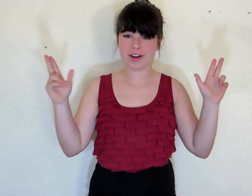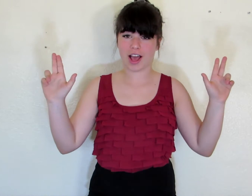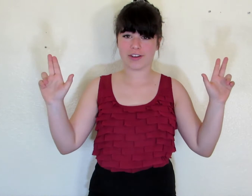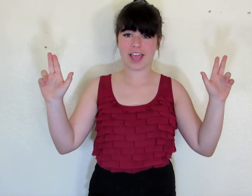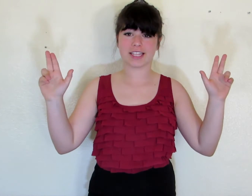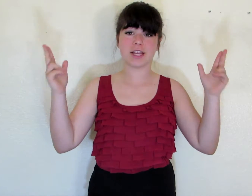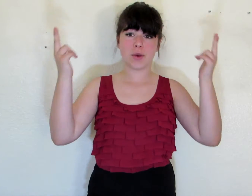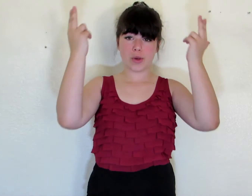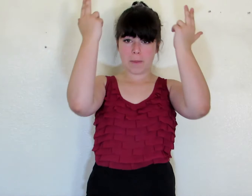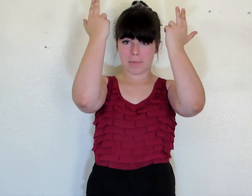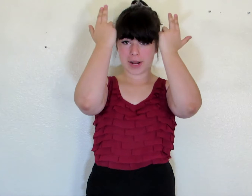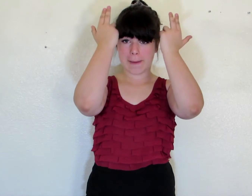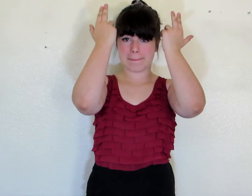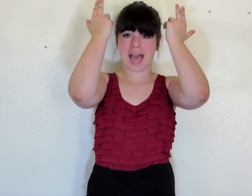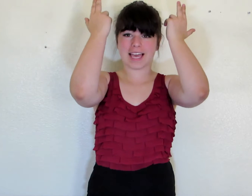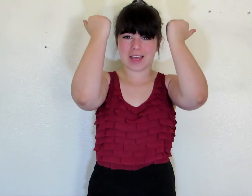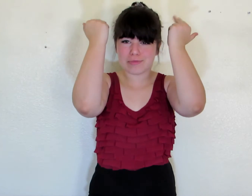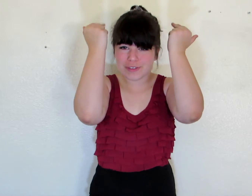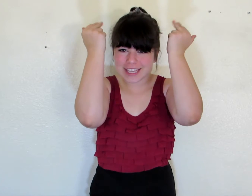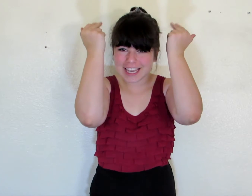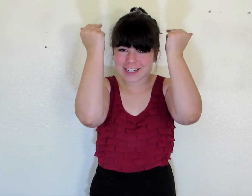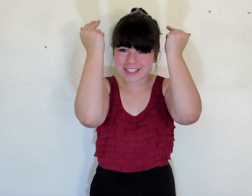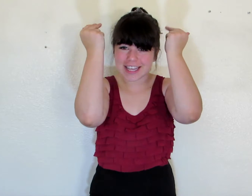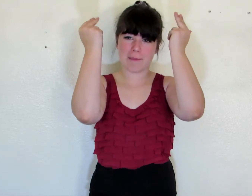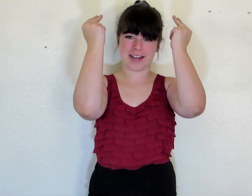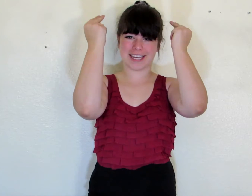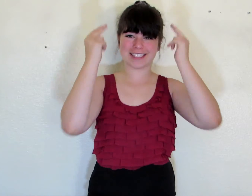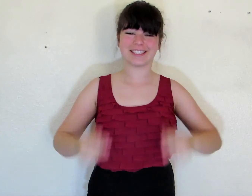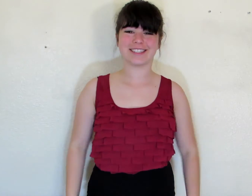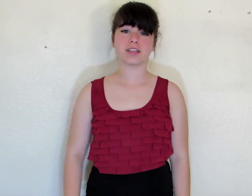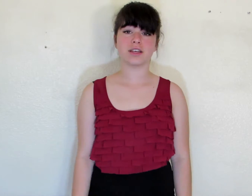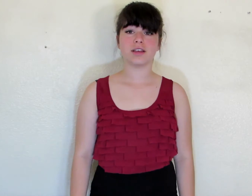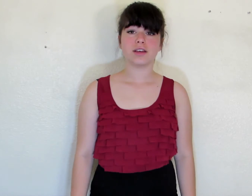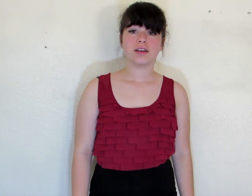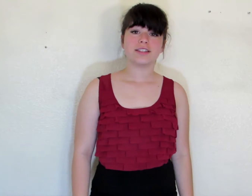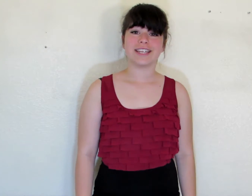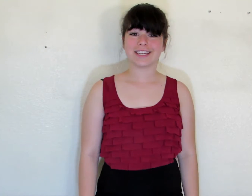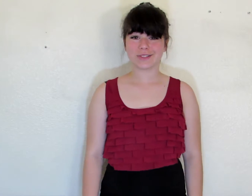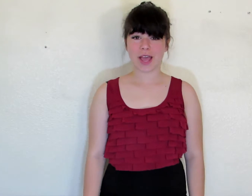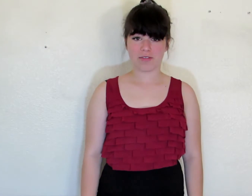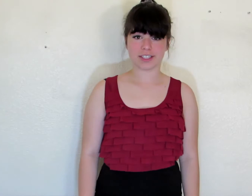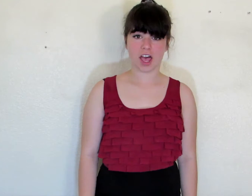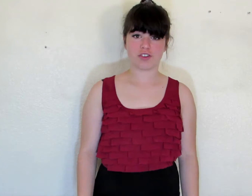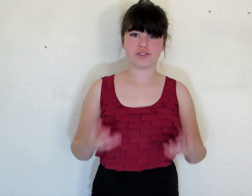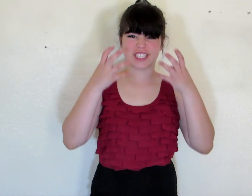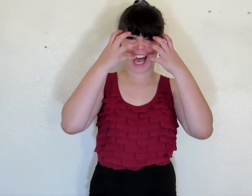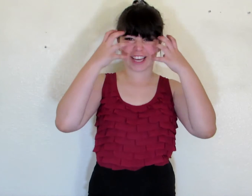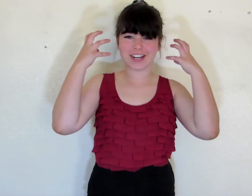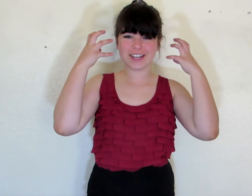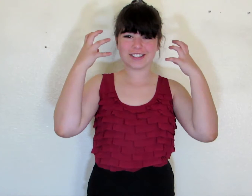either hand, putting it back and moving the ears like a bunny. Next we have the sign for tiger.